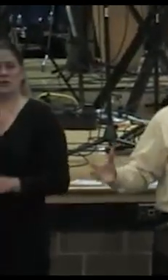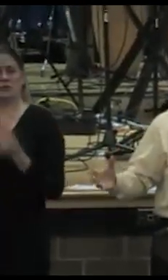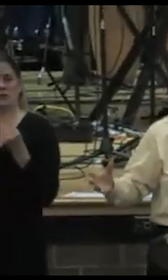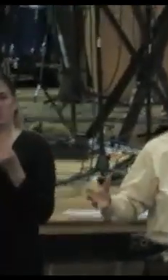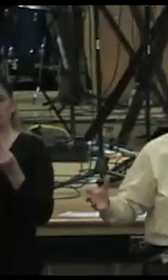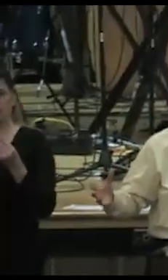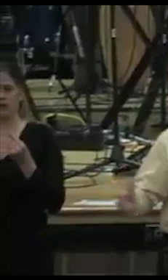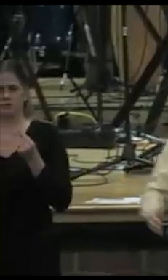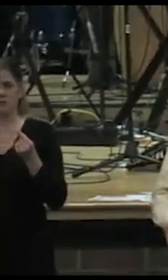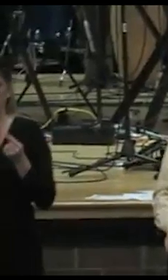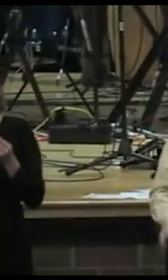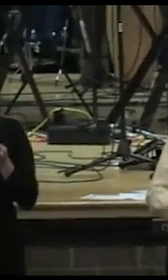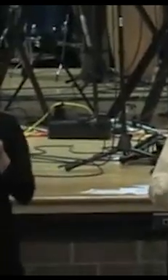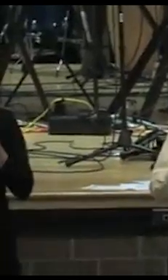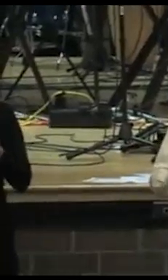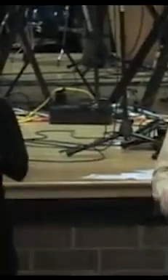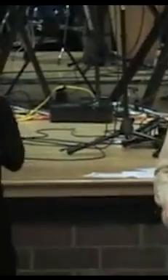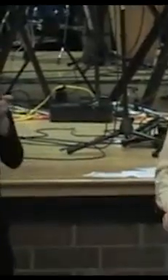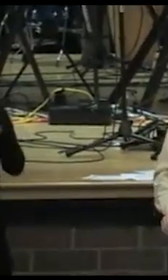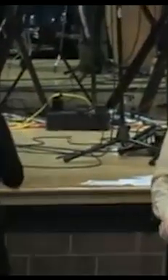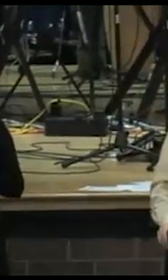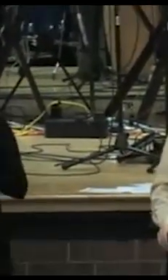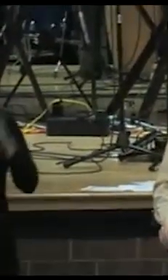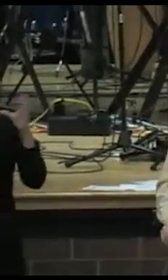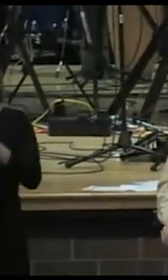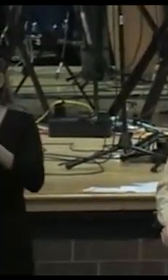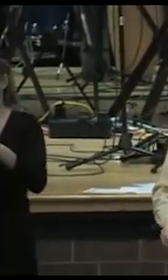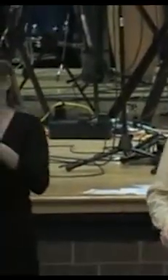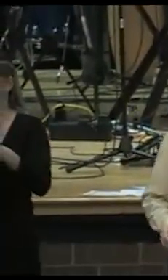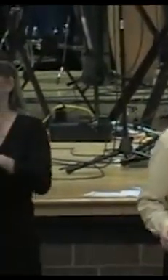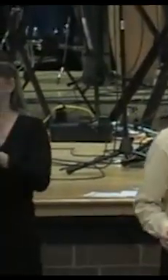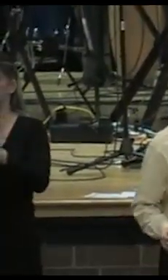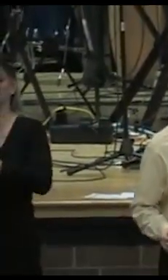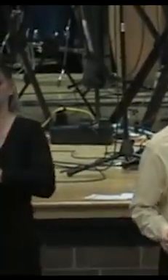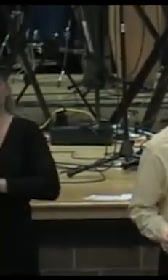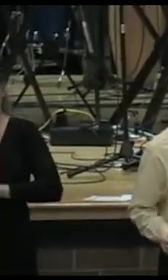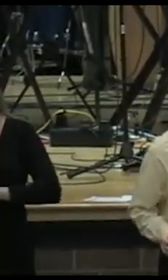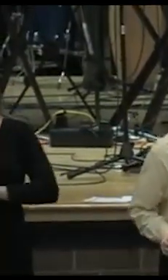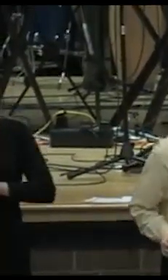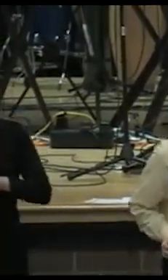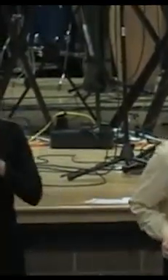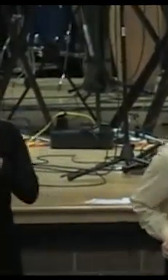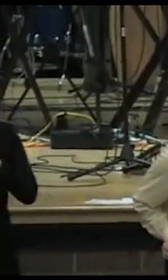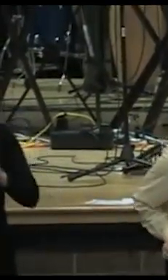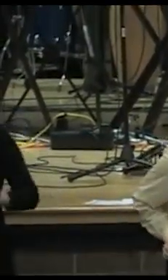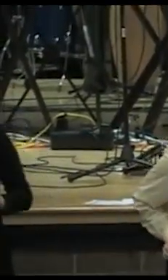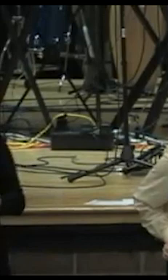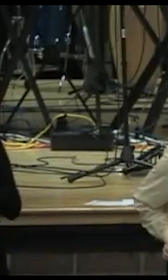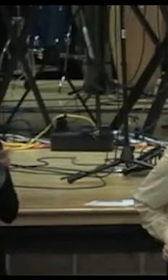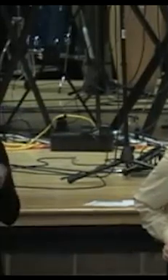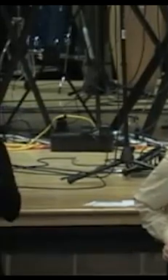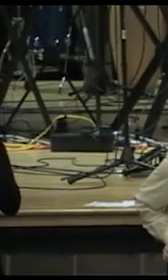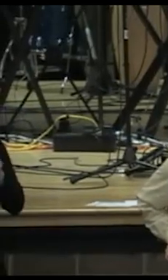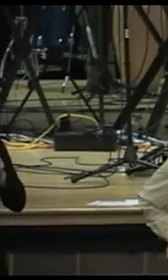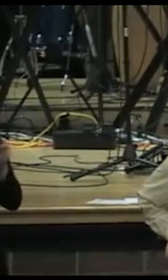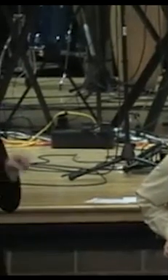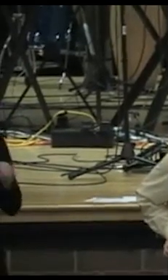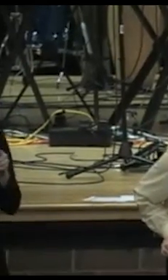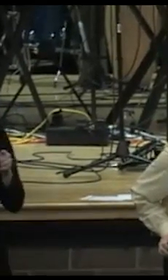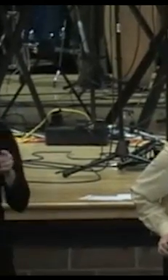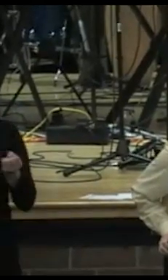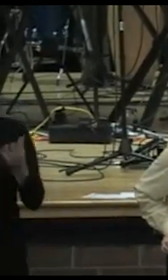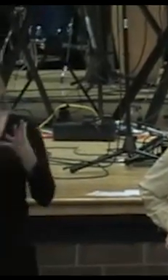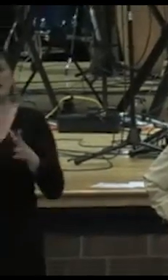oversee a fairly big singles ministry, college and career and singles ministry. And I remember as a single seeing how many